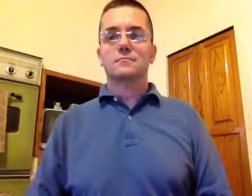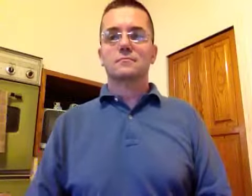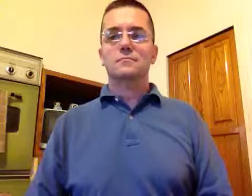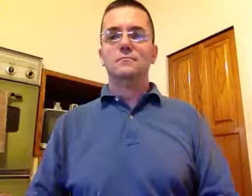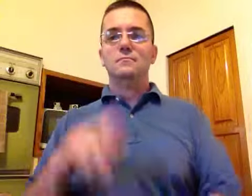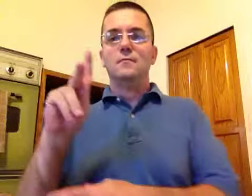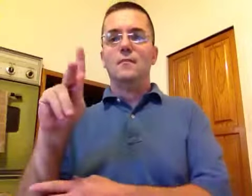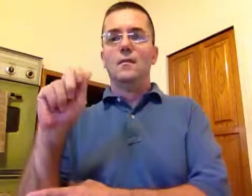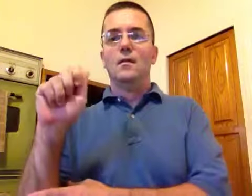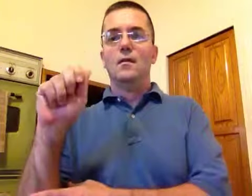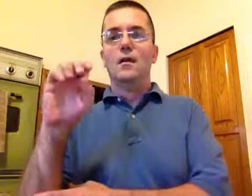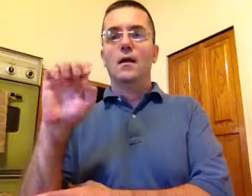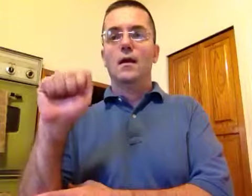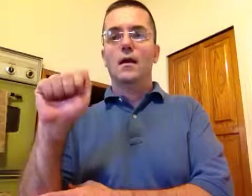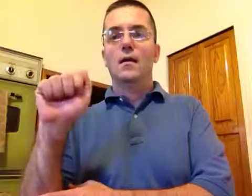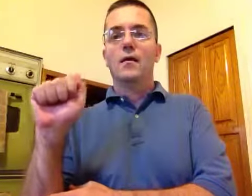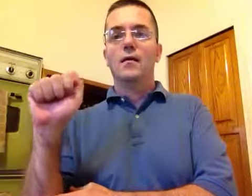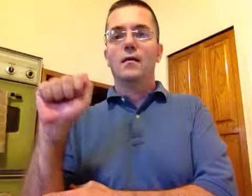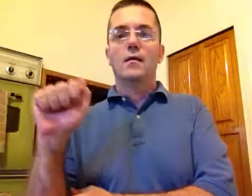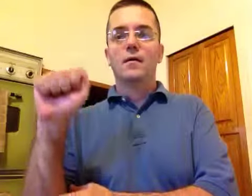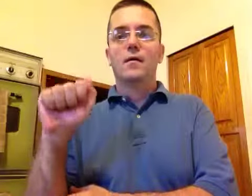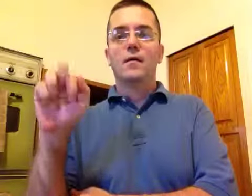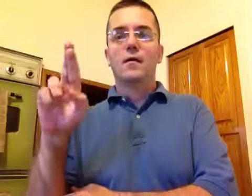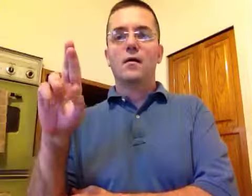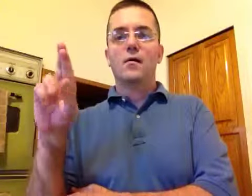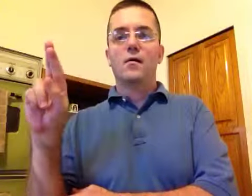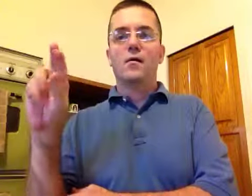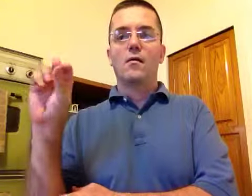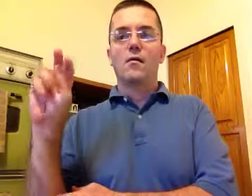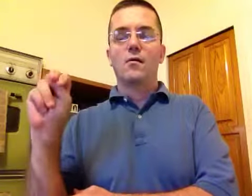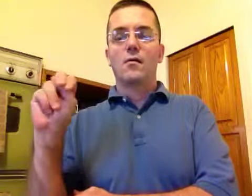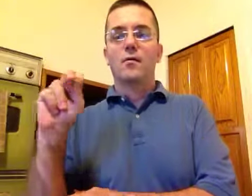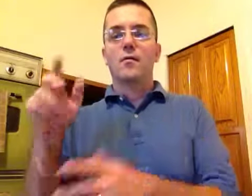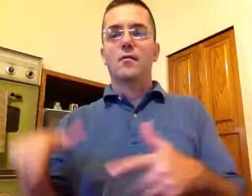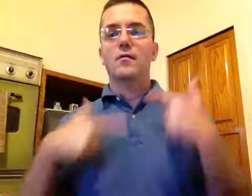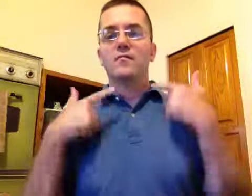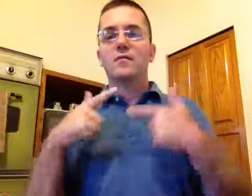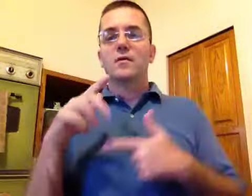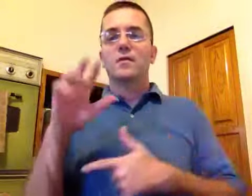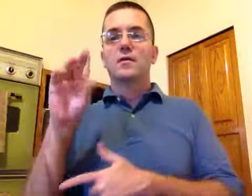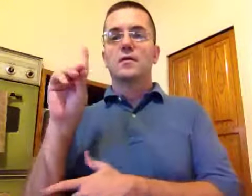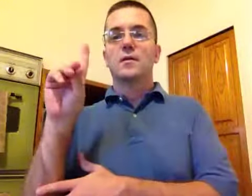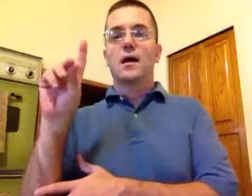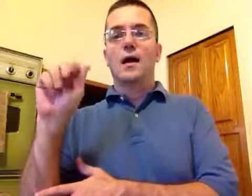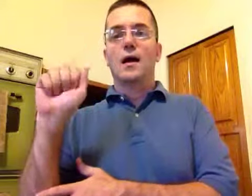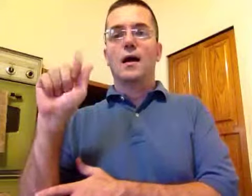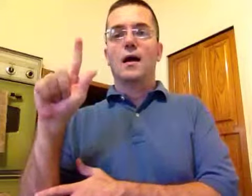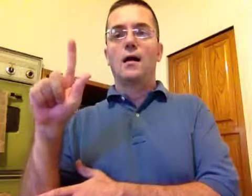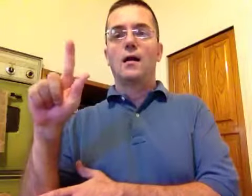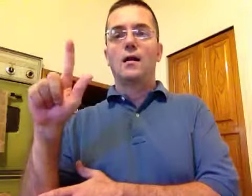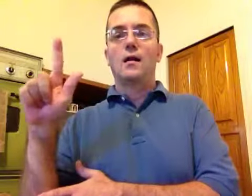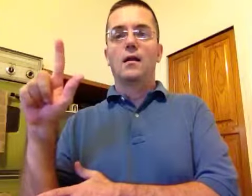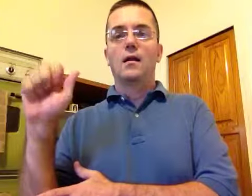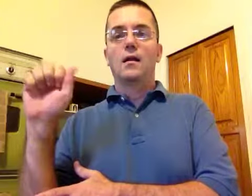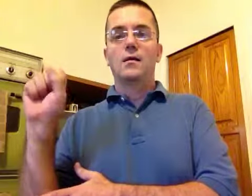Allen, Texas. Hey, Aaron, how are you? Mr. Ramsey, I'm doing good. I just have a question that I want you to pick